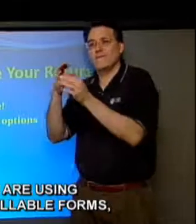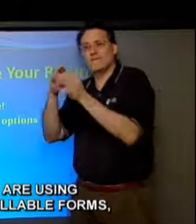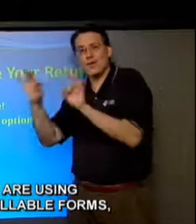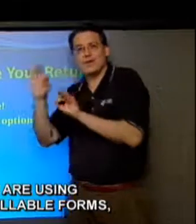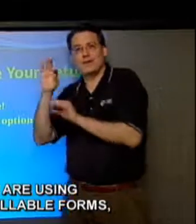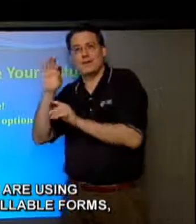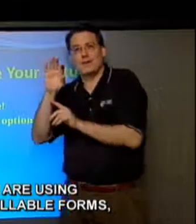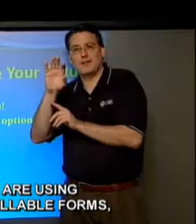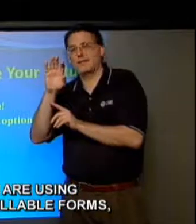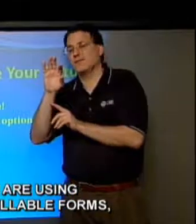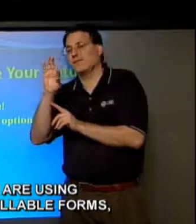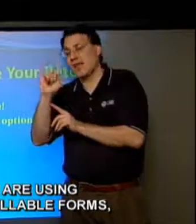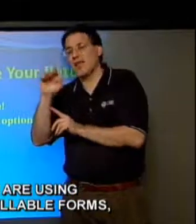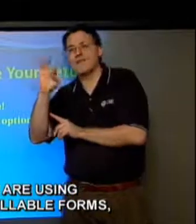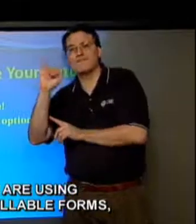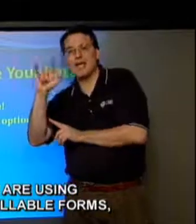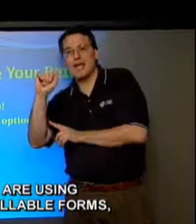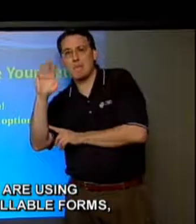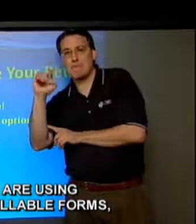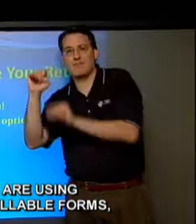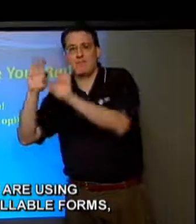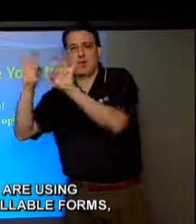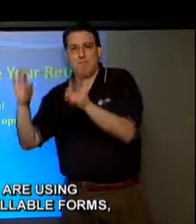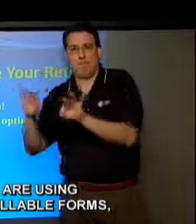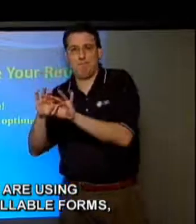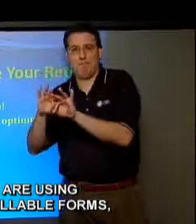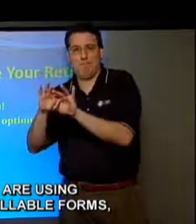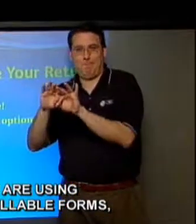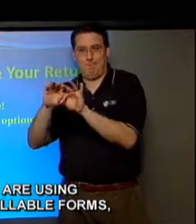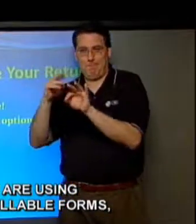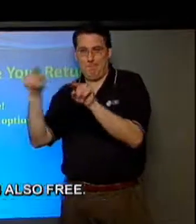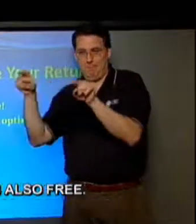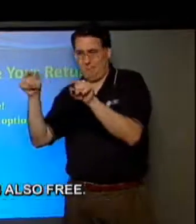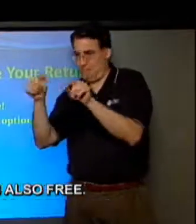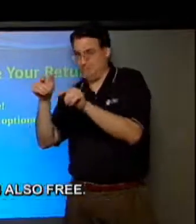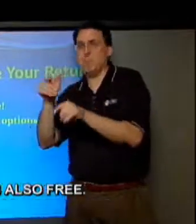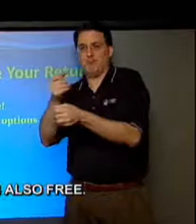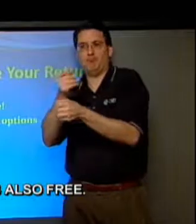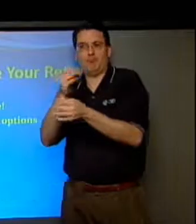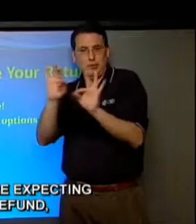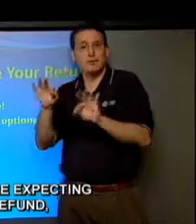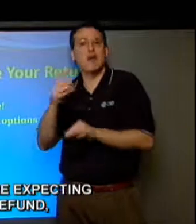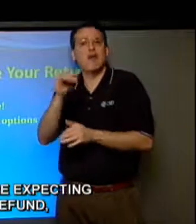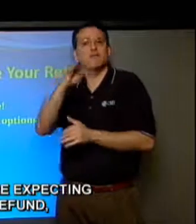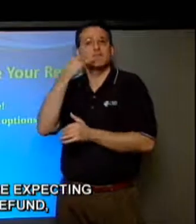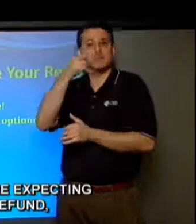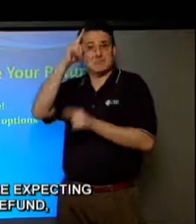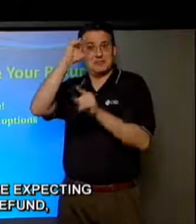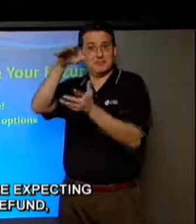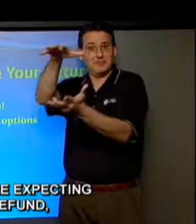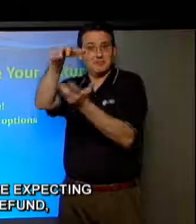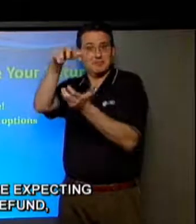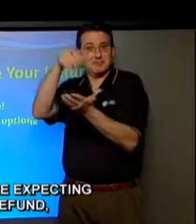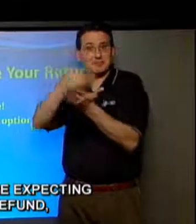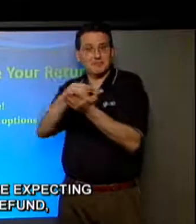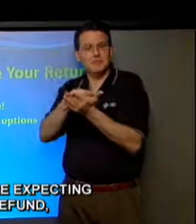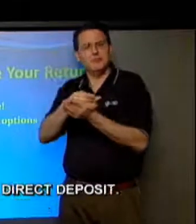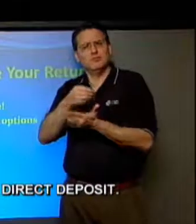using free file fillable forms, which is also free. And if you're expecting a refund, you can use